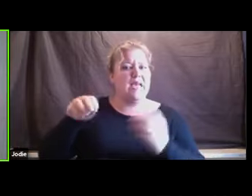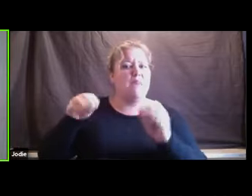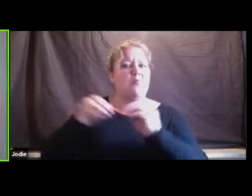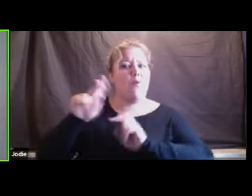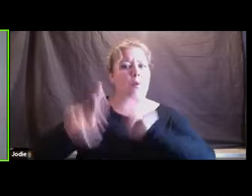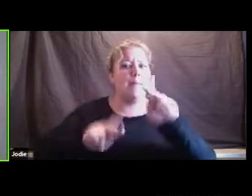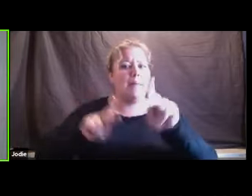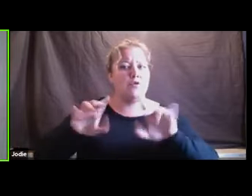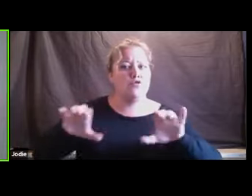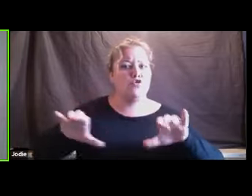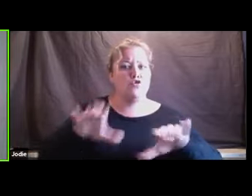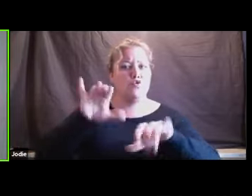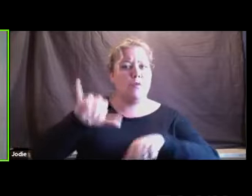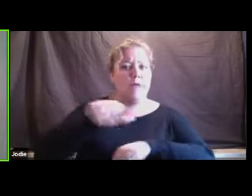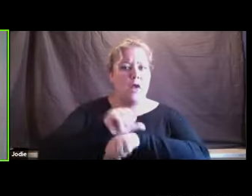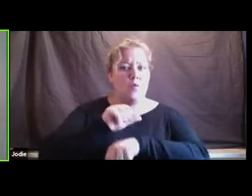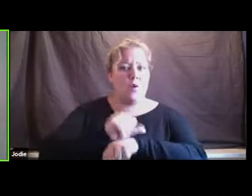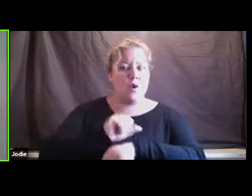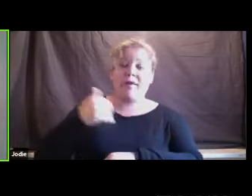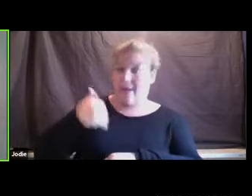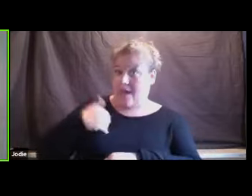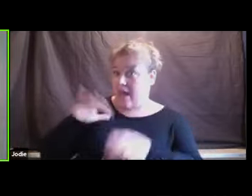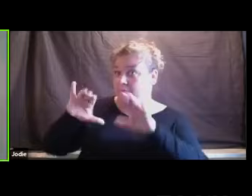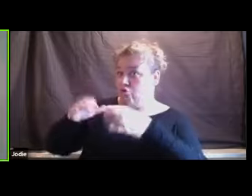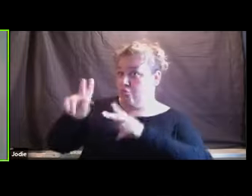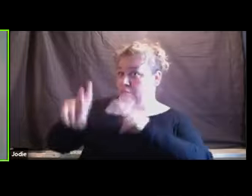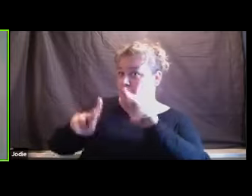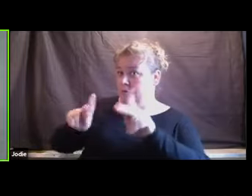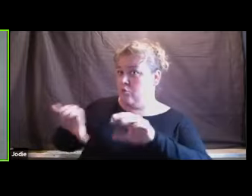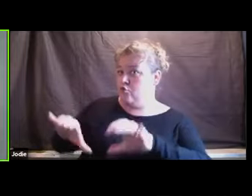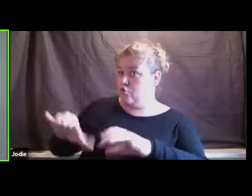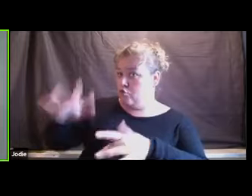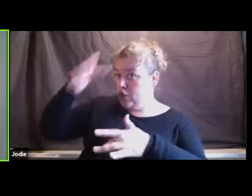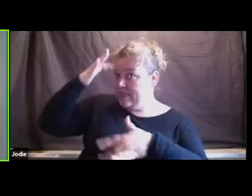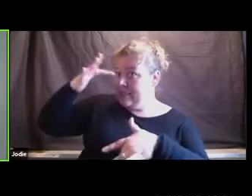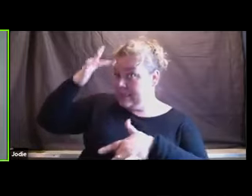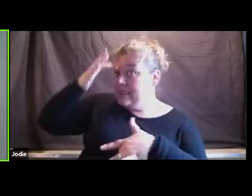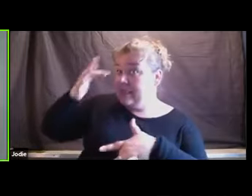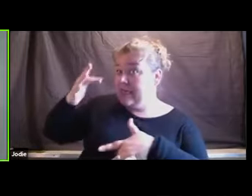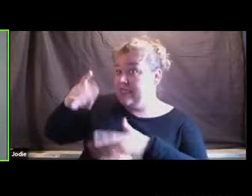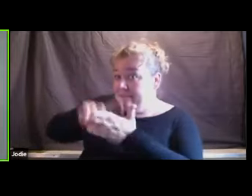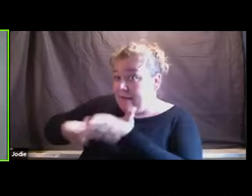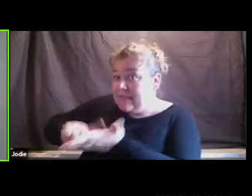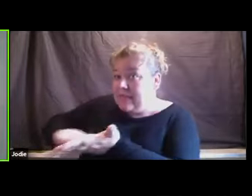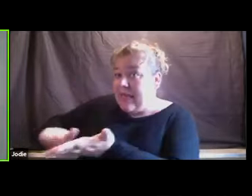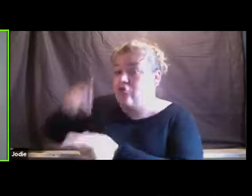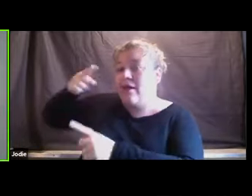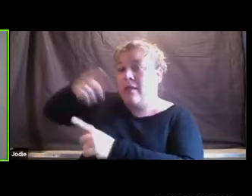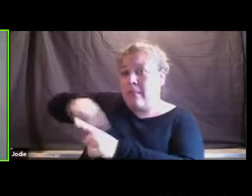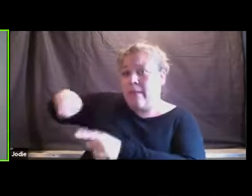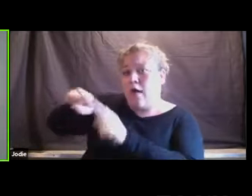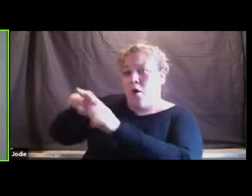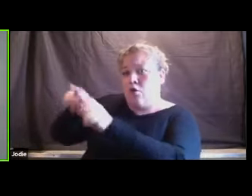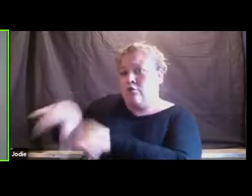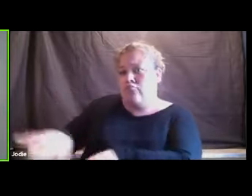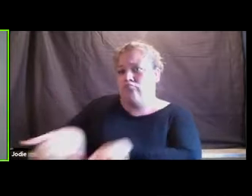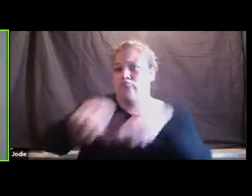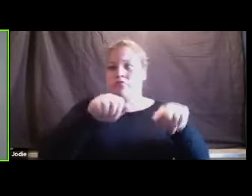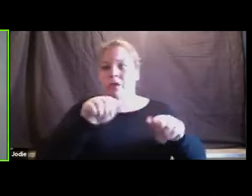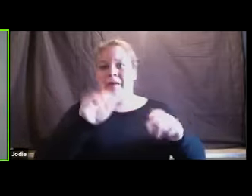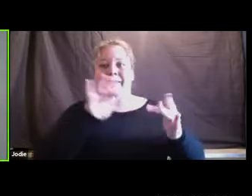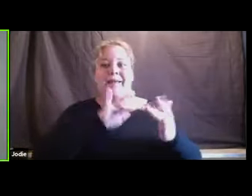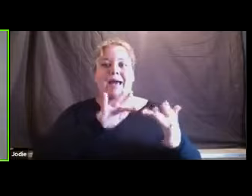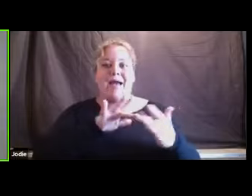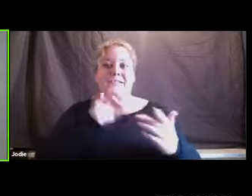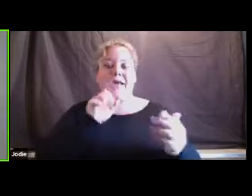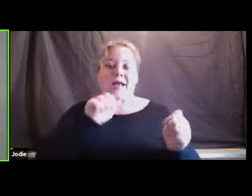have a group that do the disease investigation. They can also do contact tracing. Some of the contact tracers, though, do not have